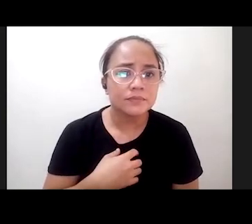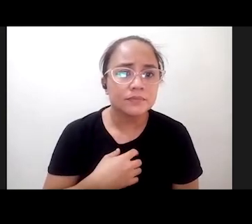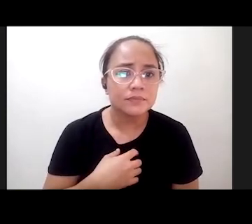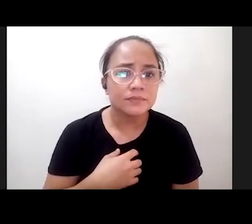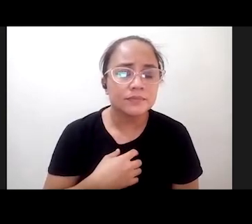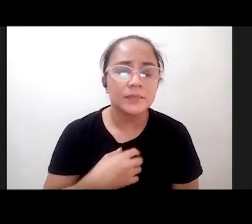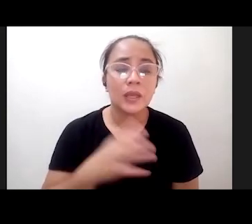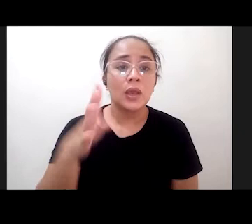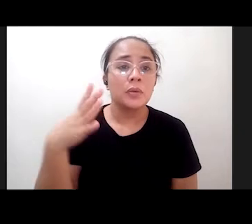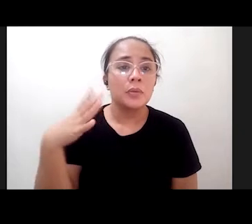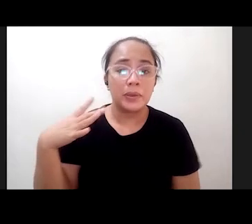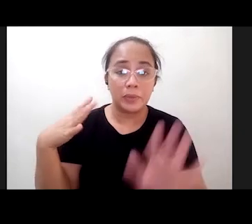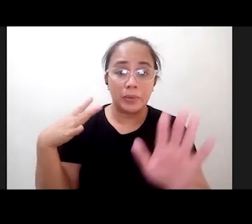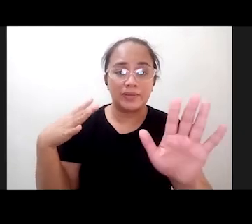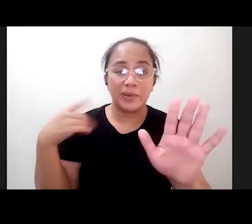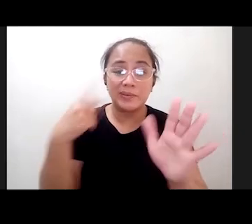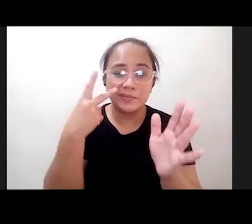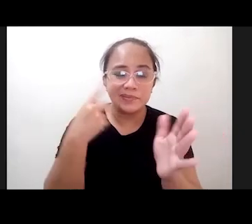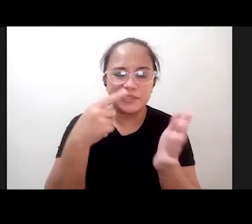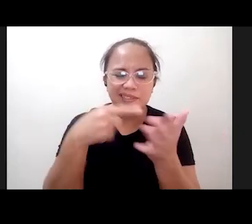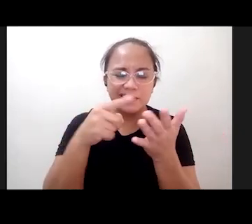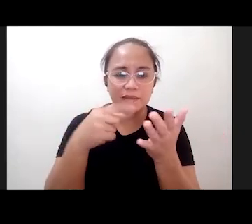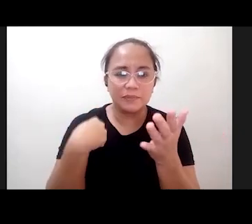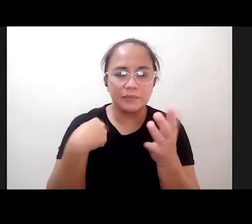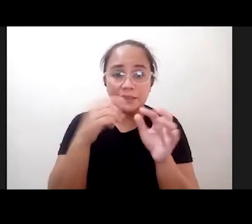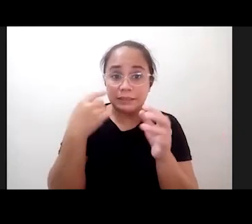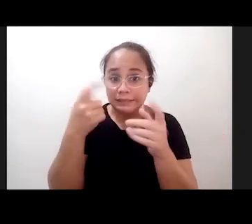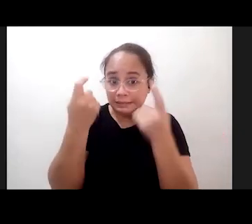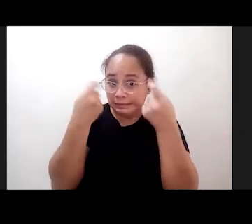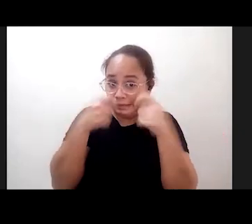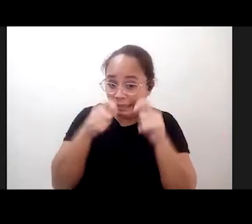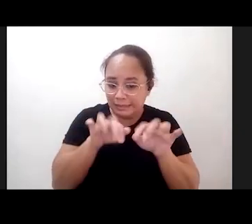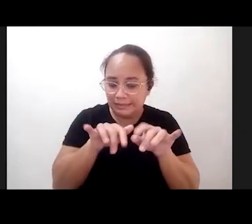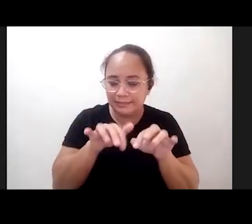Let me see. Let me try to write something up a little longer.